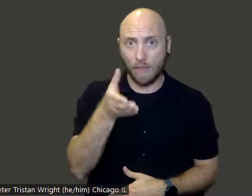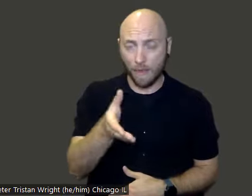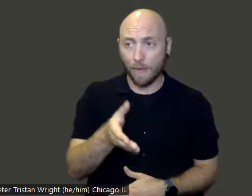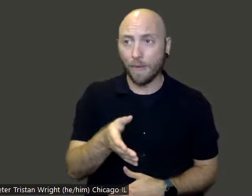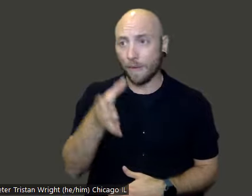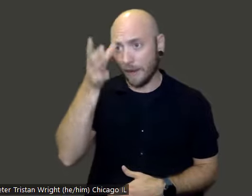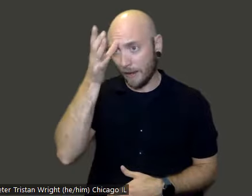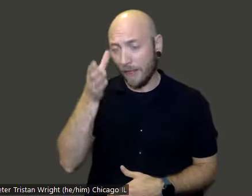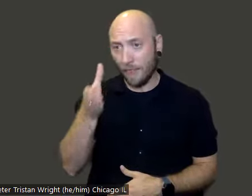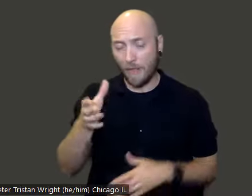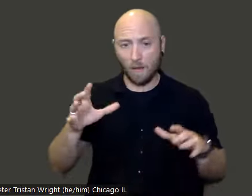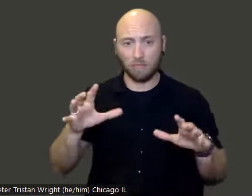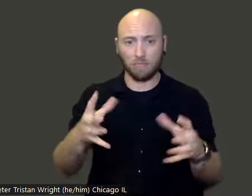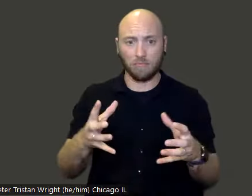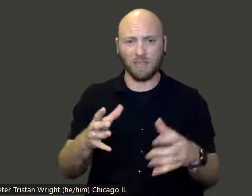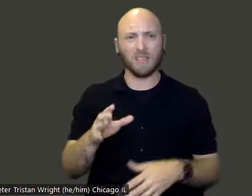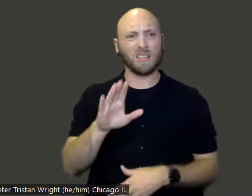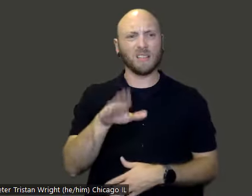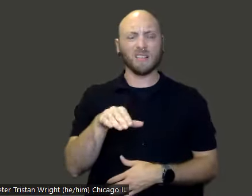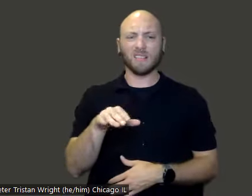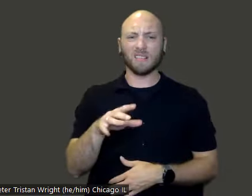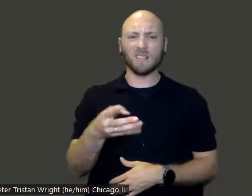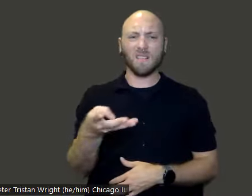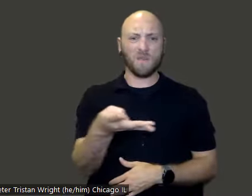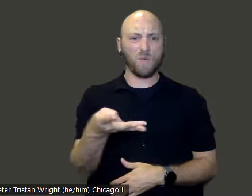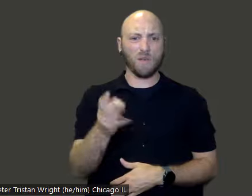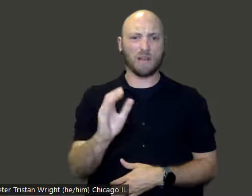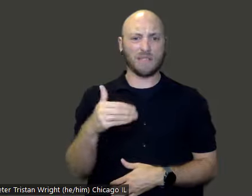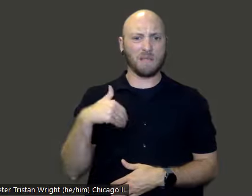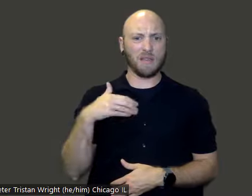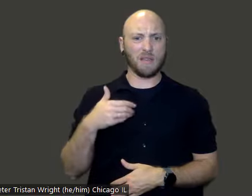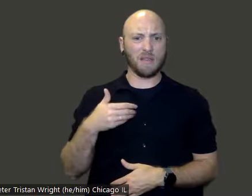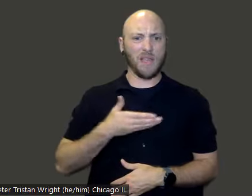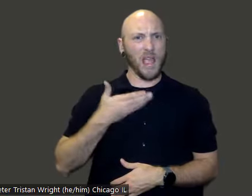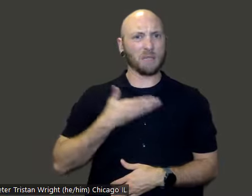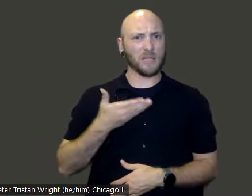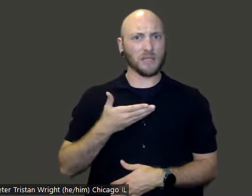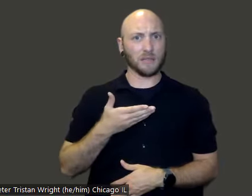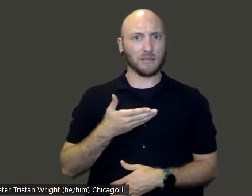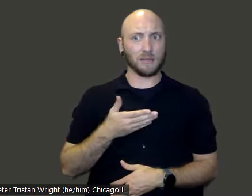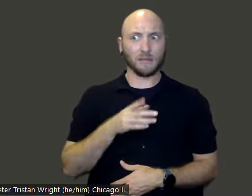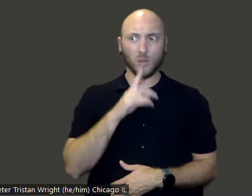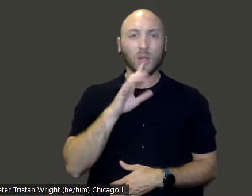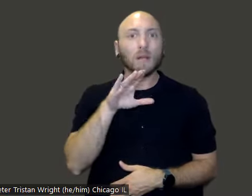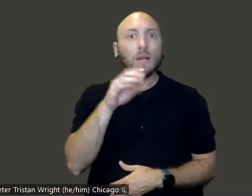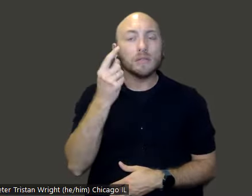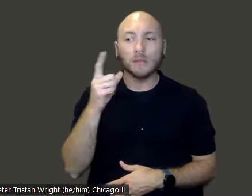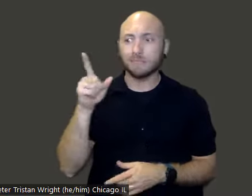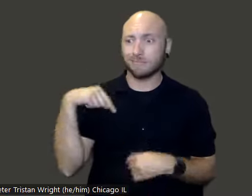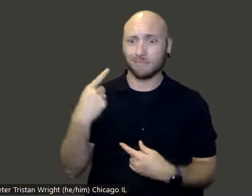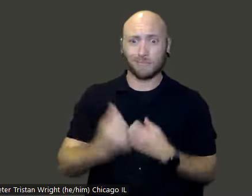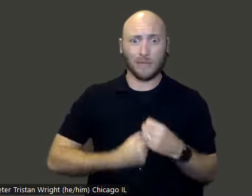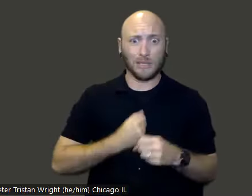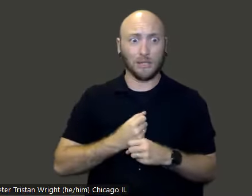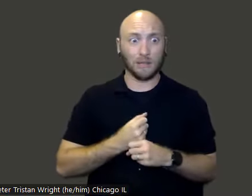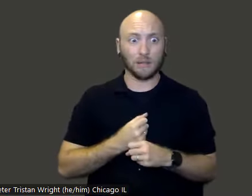and they seemed very happy. Which was weird because I hadn't seen our whole family in like one room in a year since